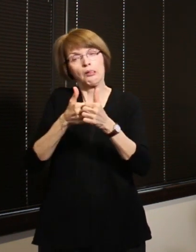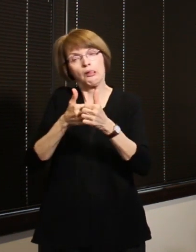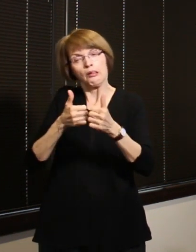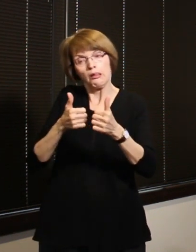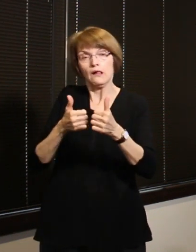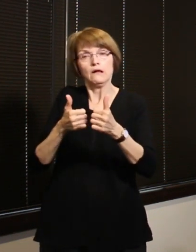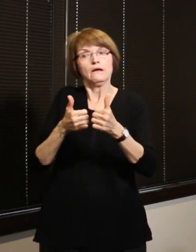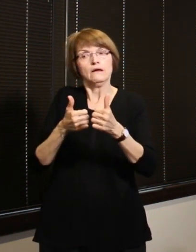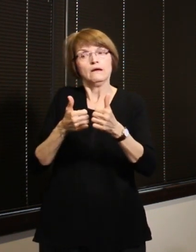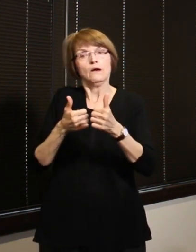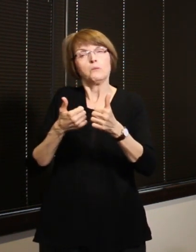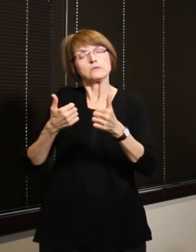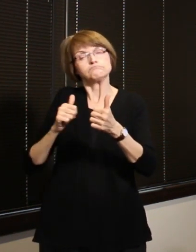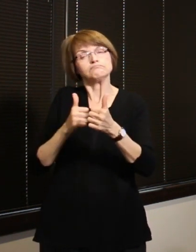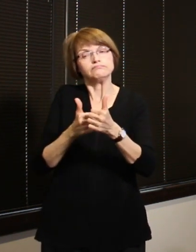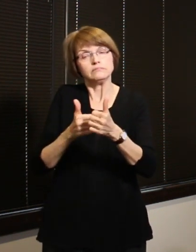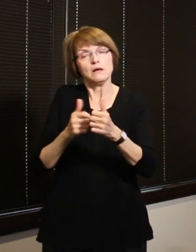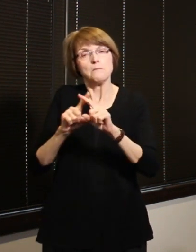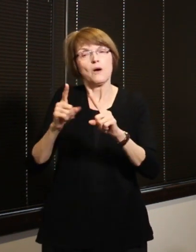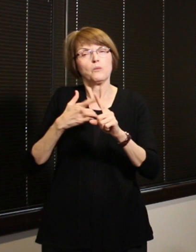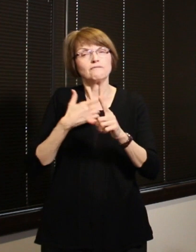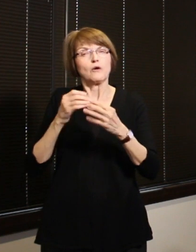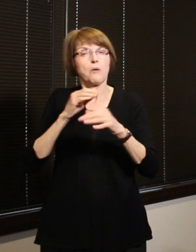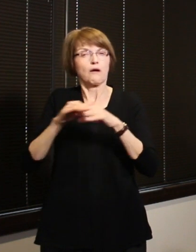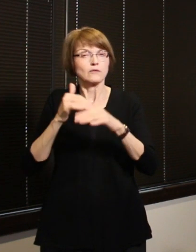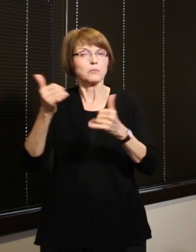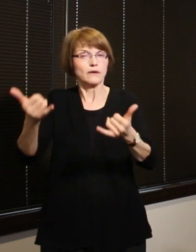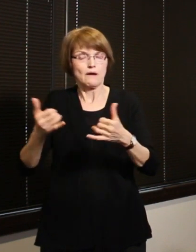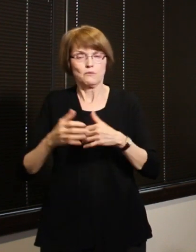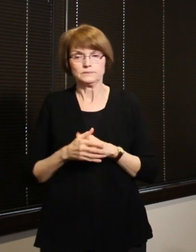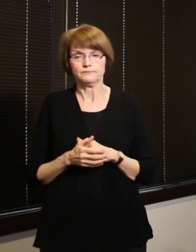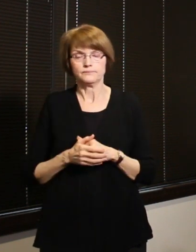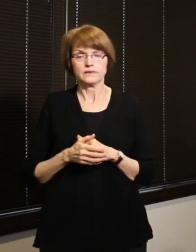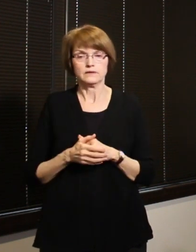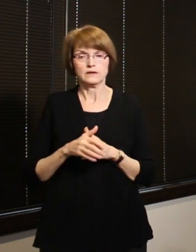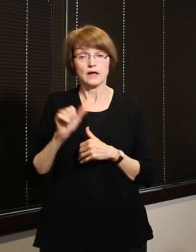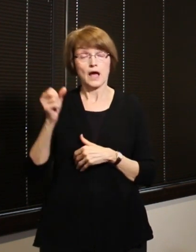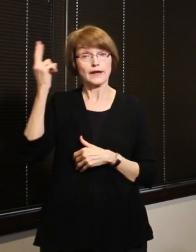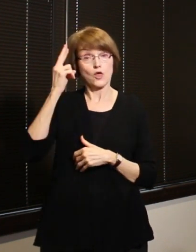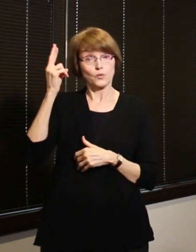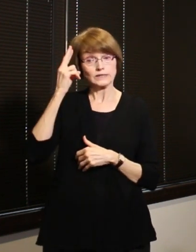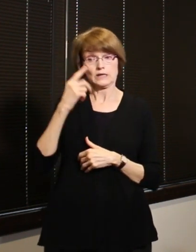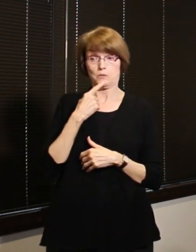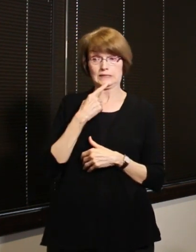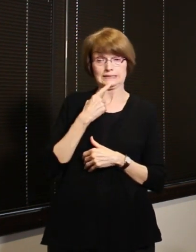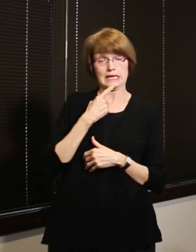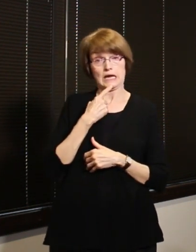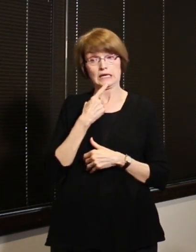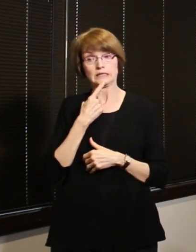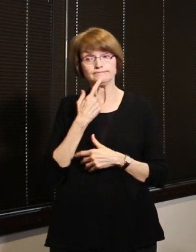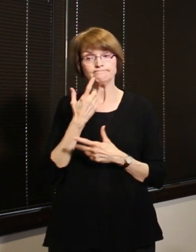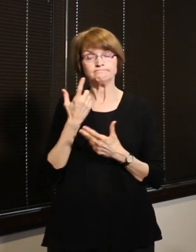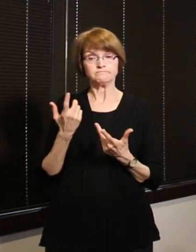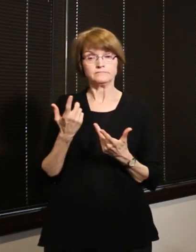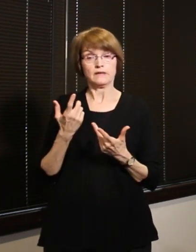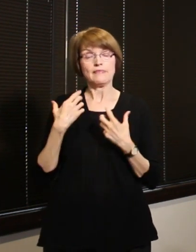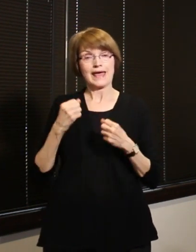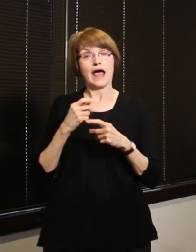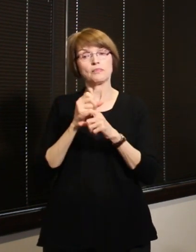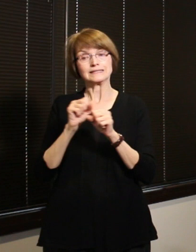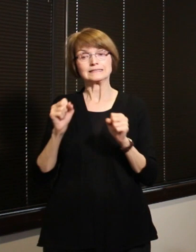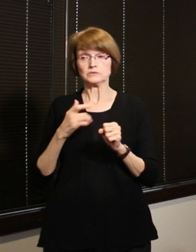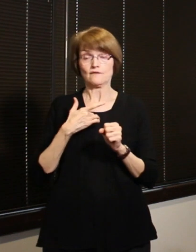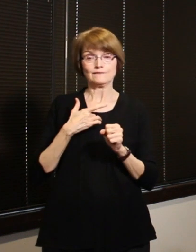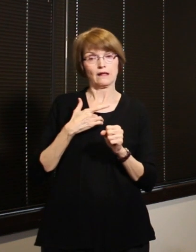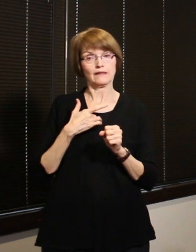completely out of the woods with that, but we're feeling much more comfortable. And the other reason I would say that the health systems are